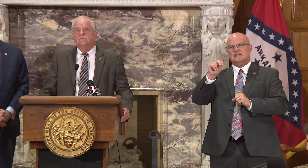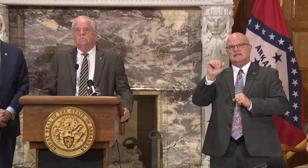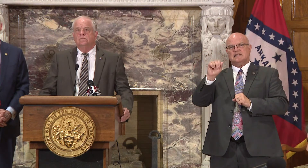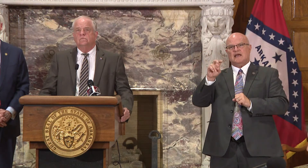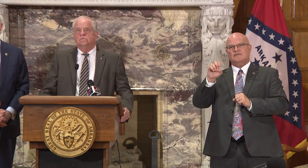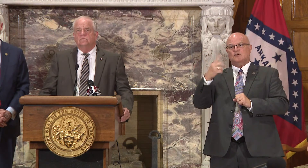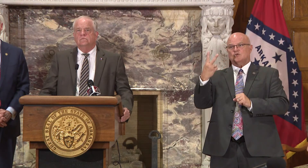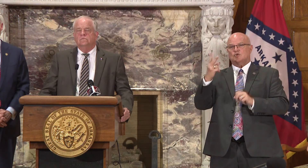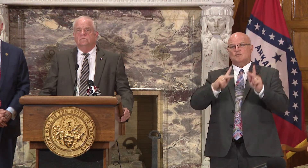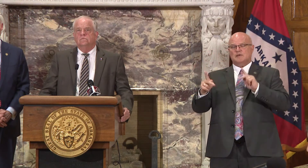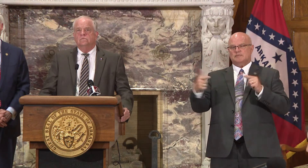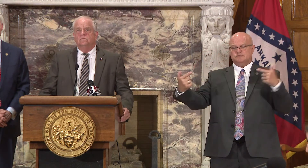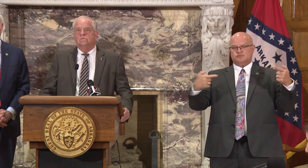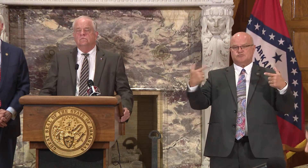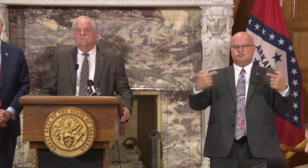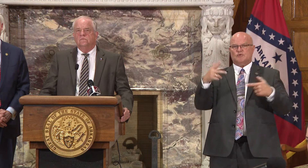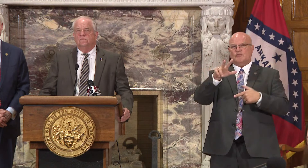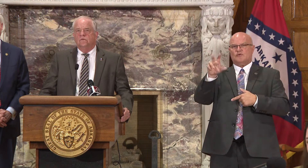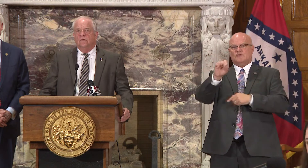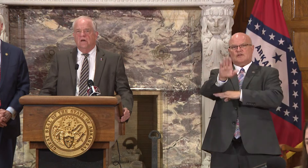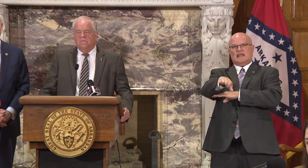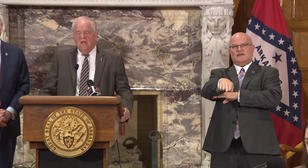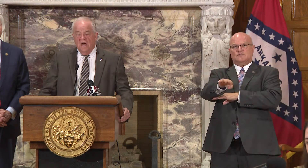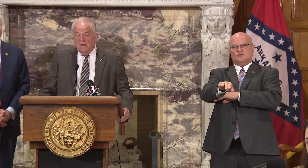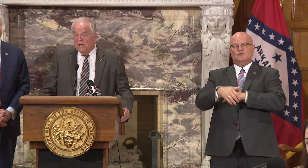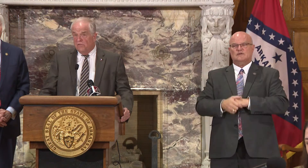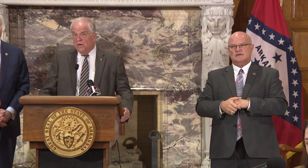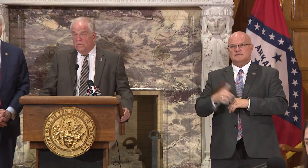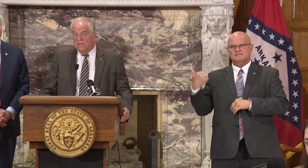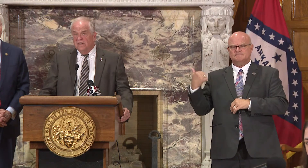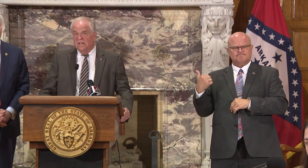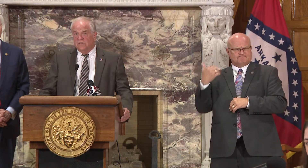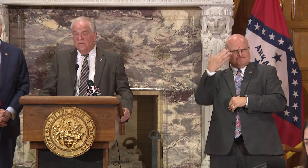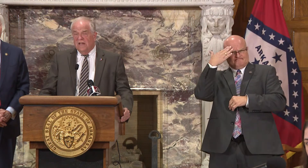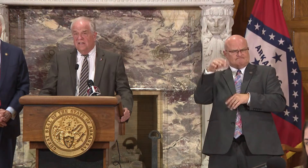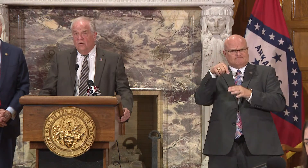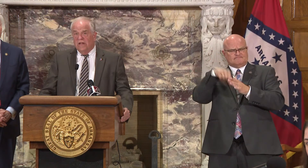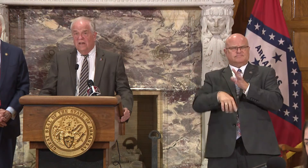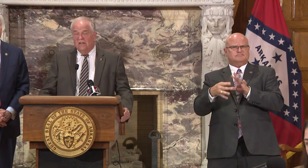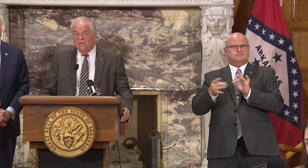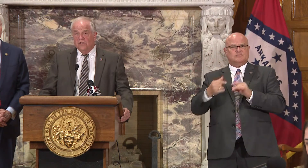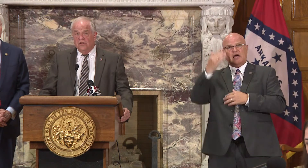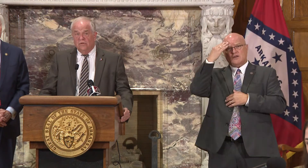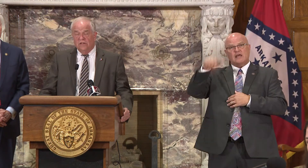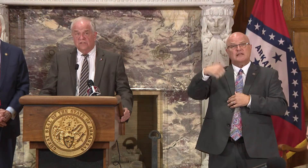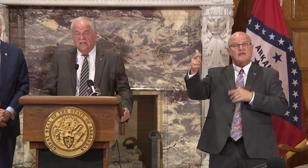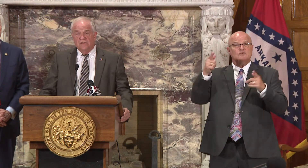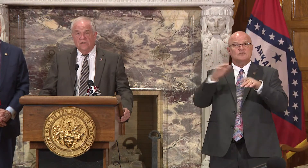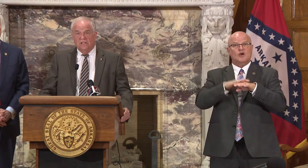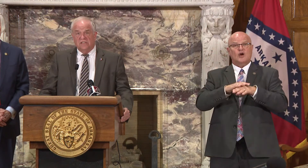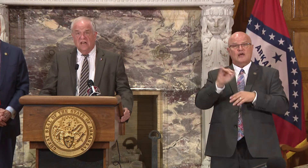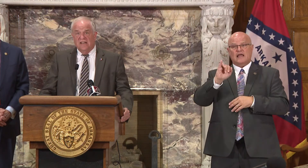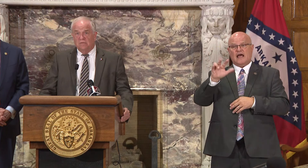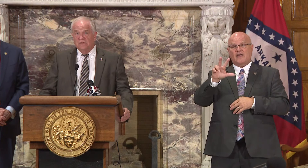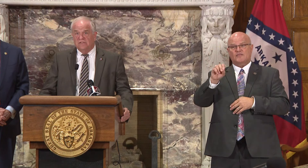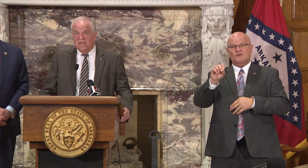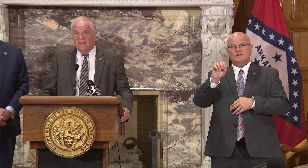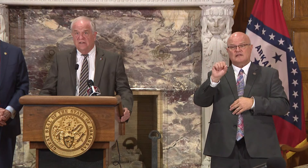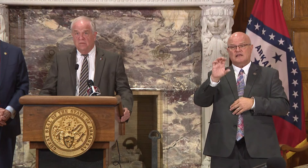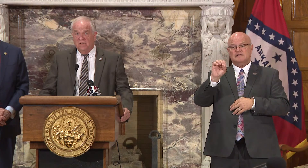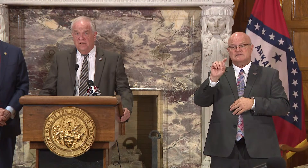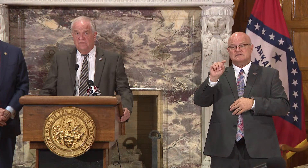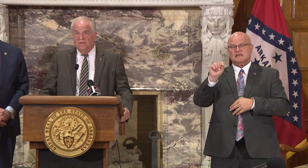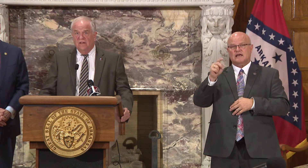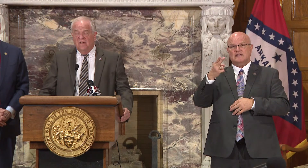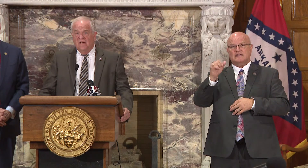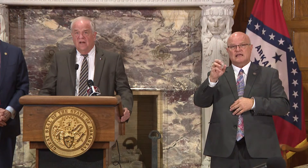gunning for each other at 3:30 in the afternoon. Right. I'm not familiar with the details on that. I know we had another shooting on Interstate 30 in Scott Hamilton